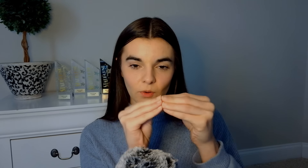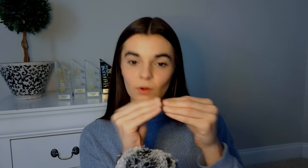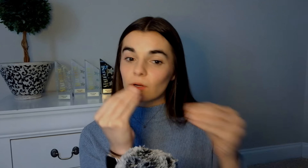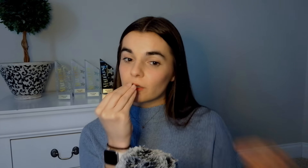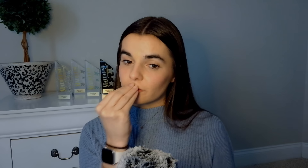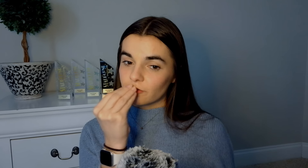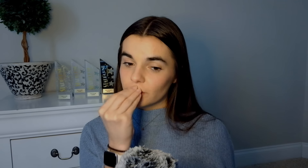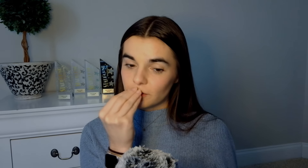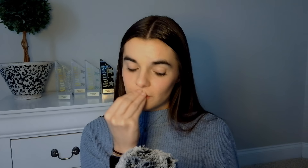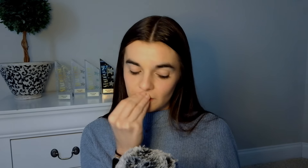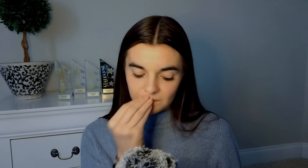More food.